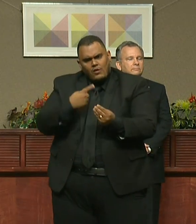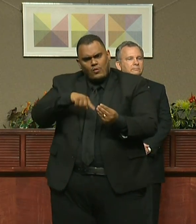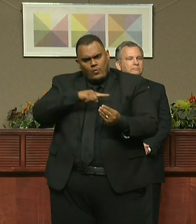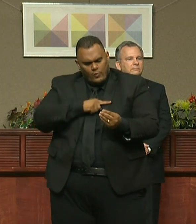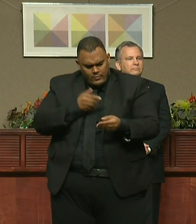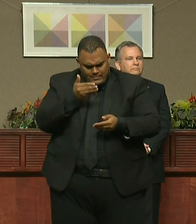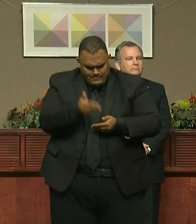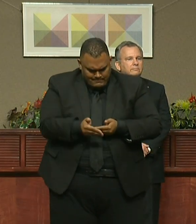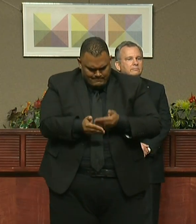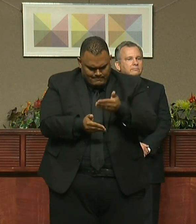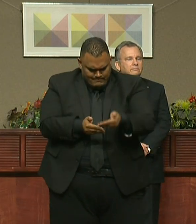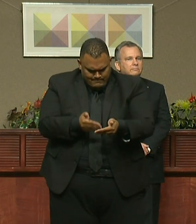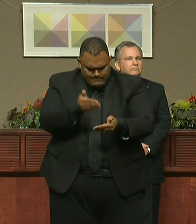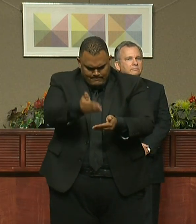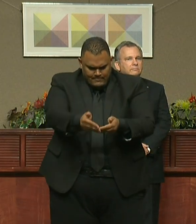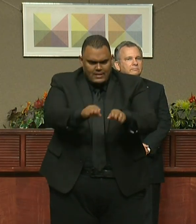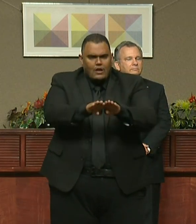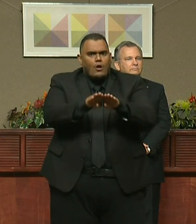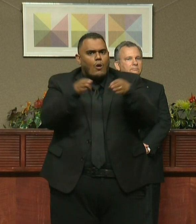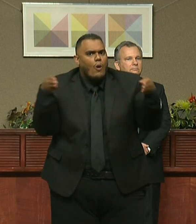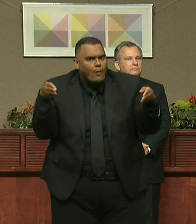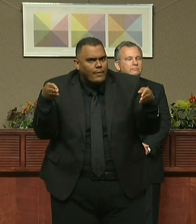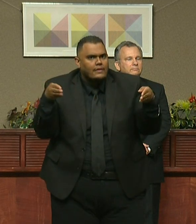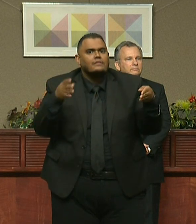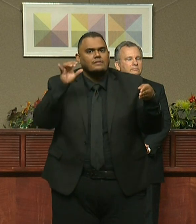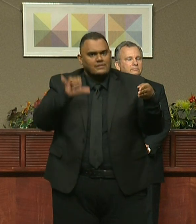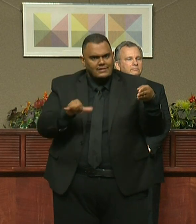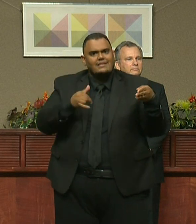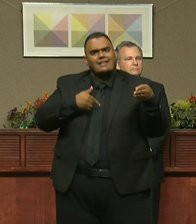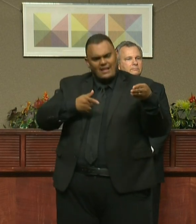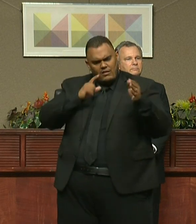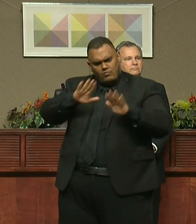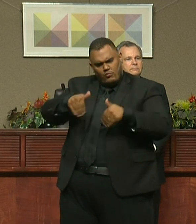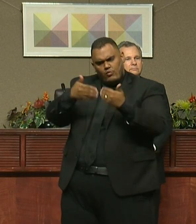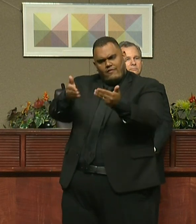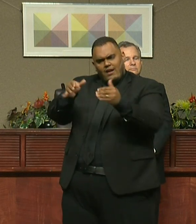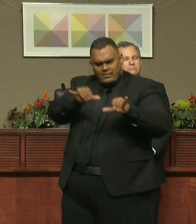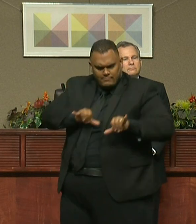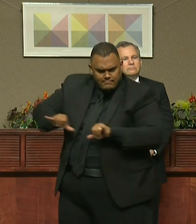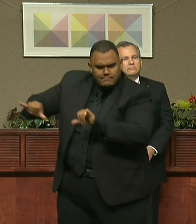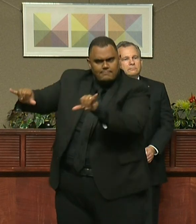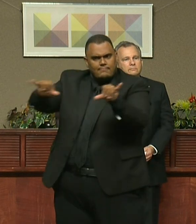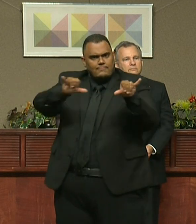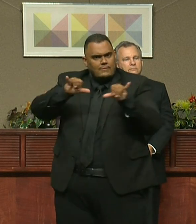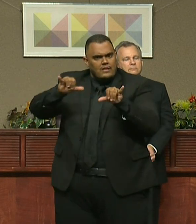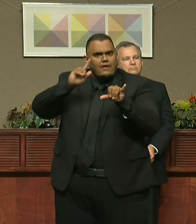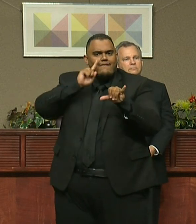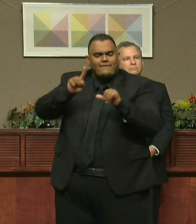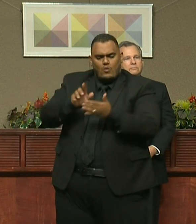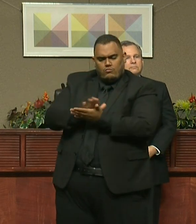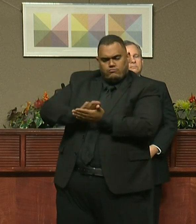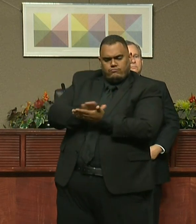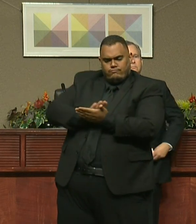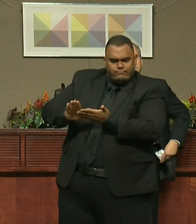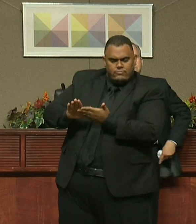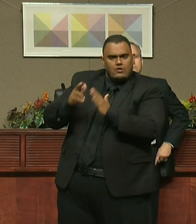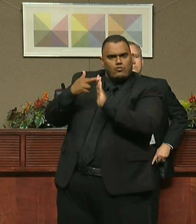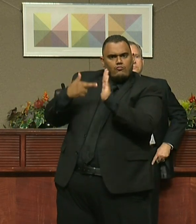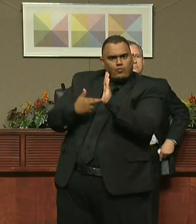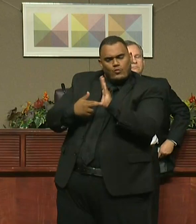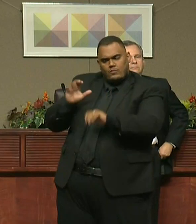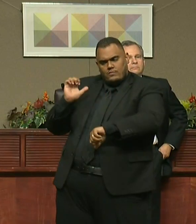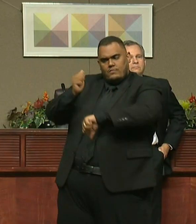that ensures consistency in sanitation protocols that will be put in